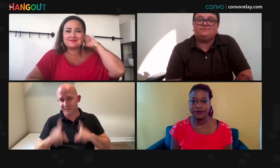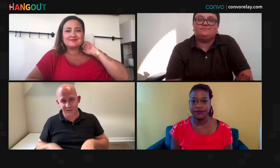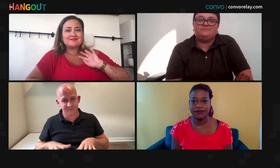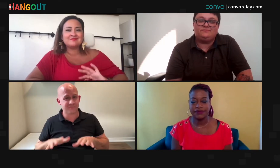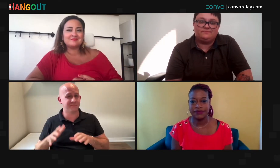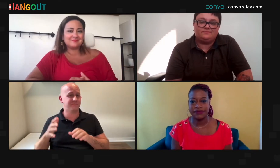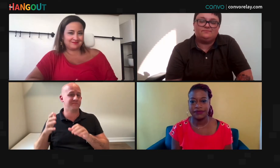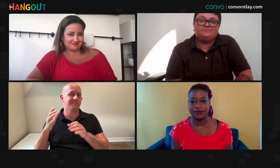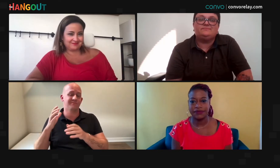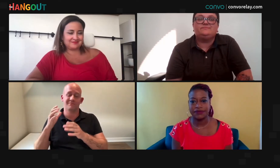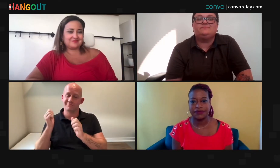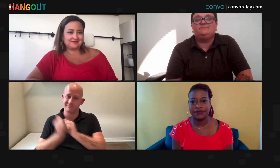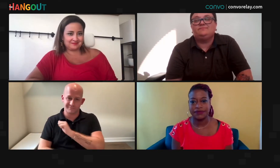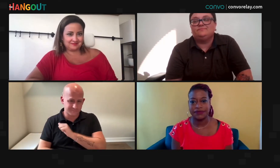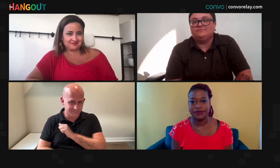some changes